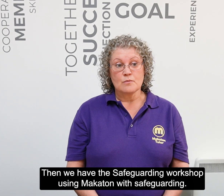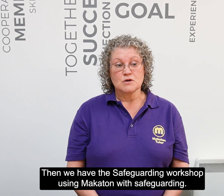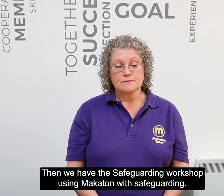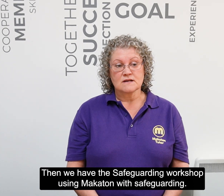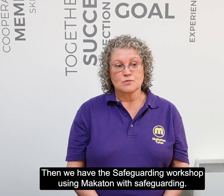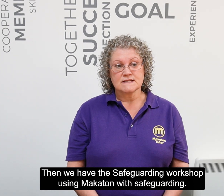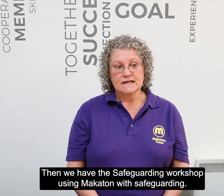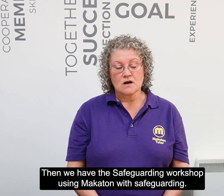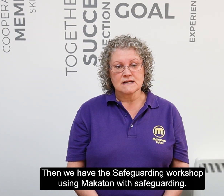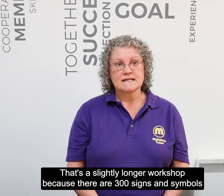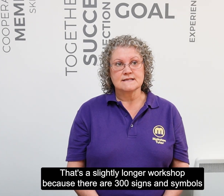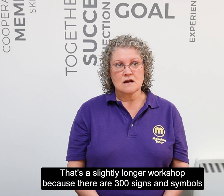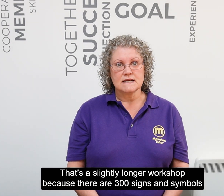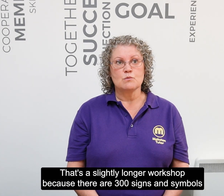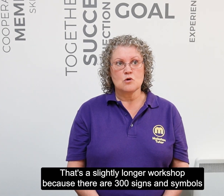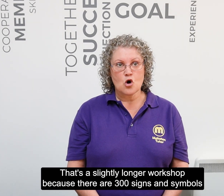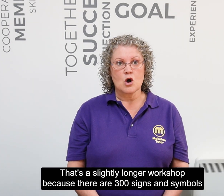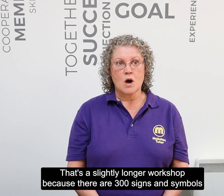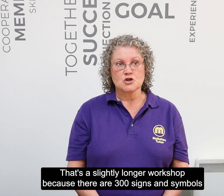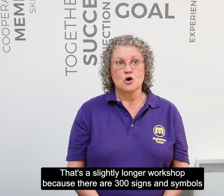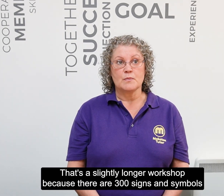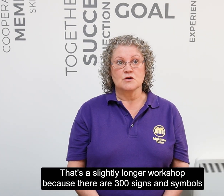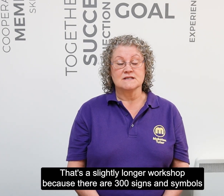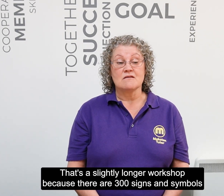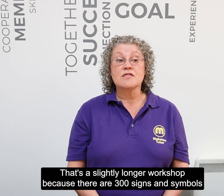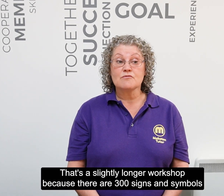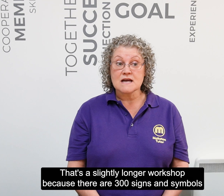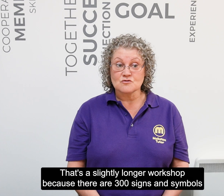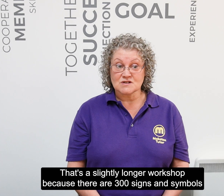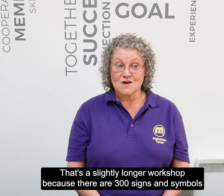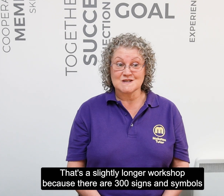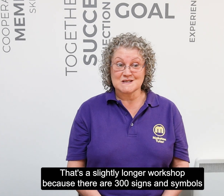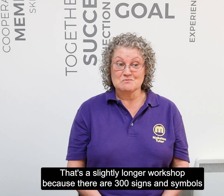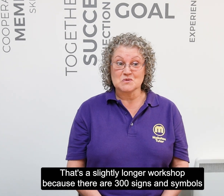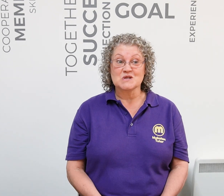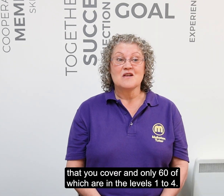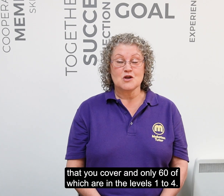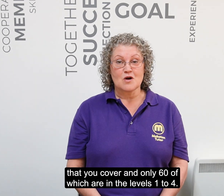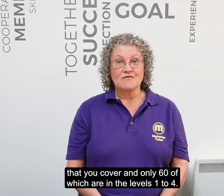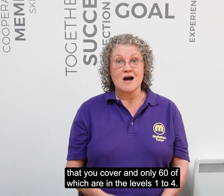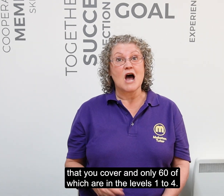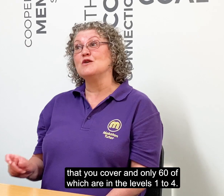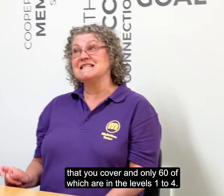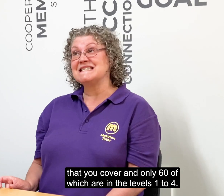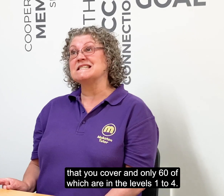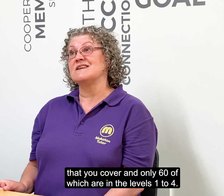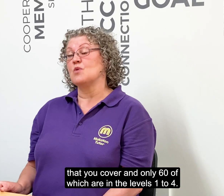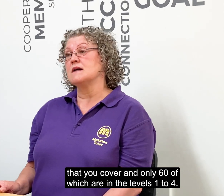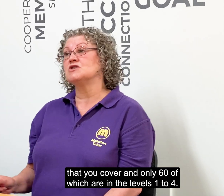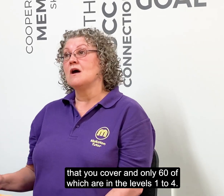using Makaton with safeguarding. That's a slightly longer workshop because there are 300 signs and symbols that you cover, and only 60 of which are